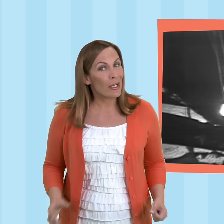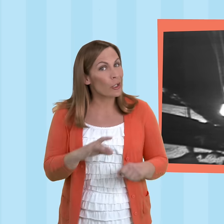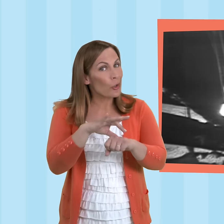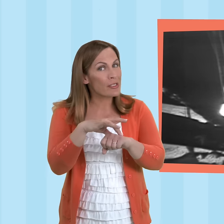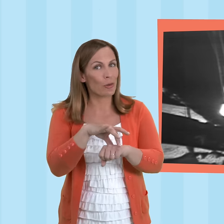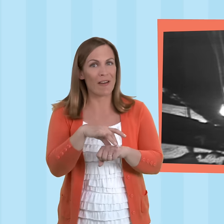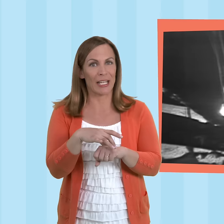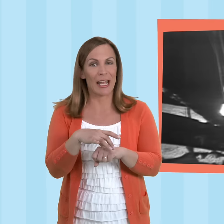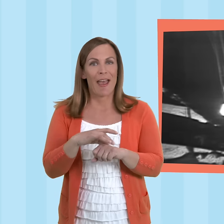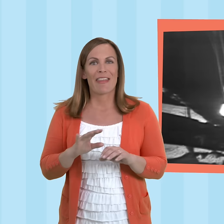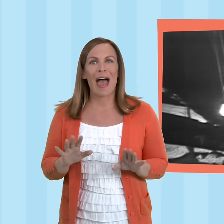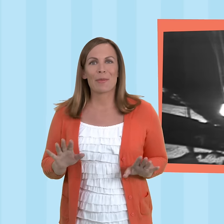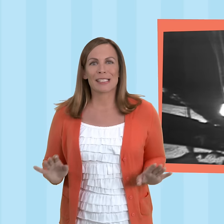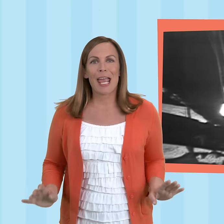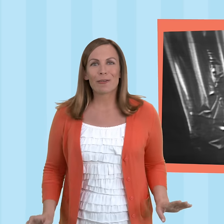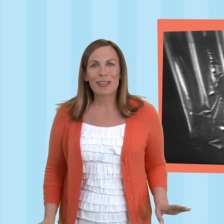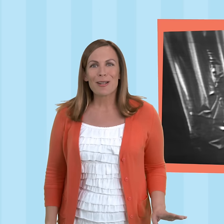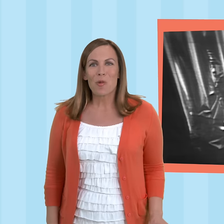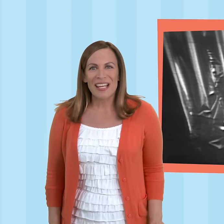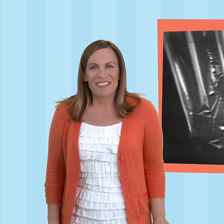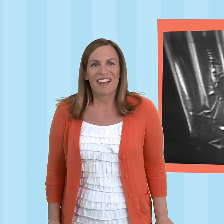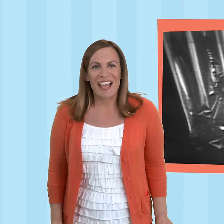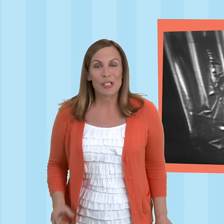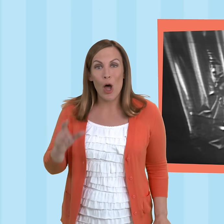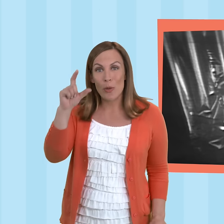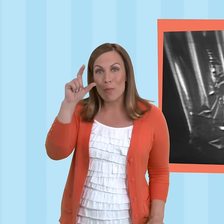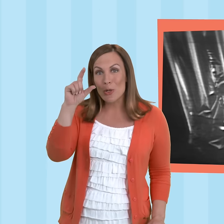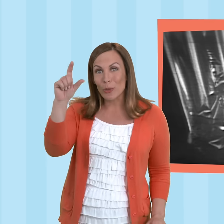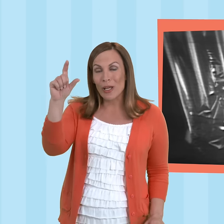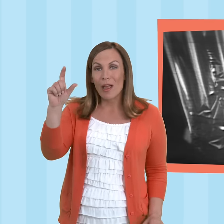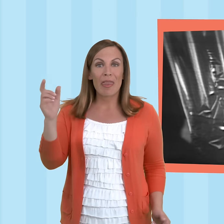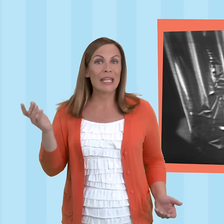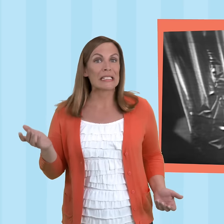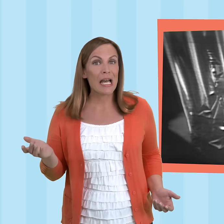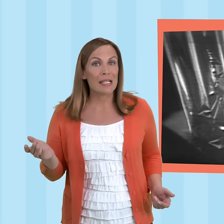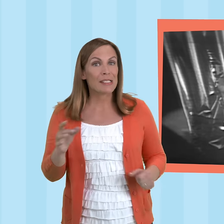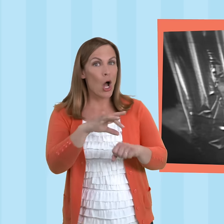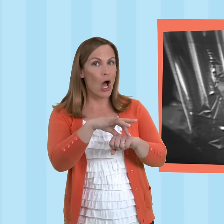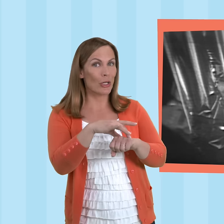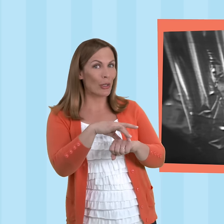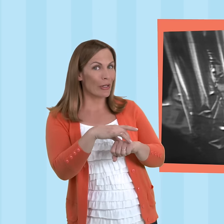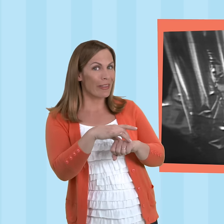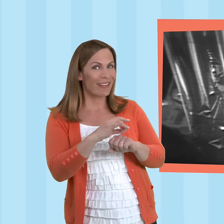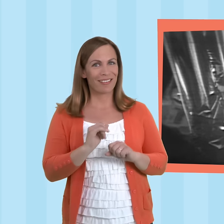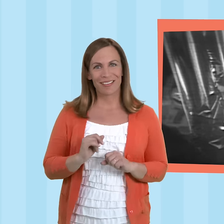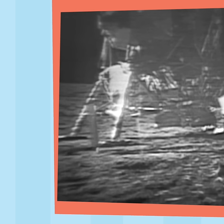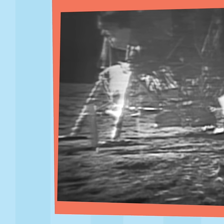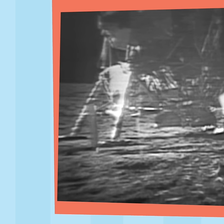as Earth's gravity. That means everything weighs less on the moon than it does on Earth.